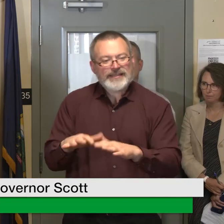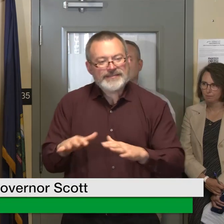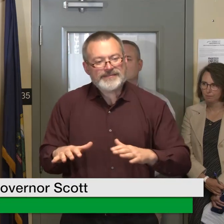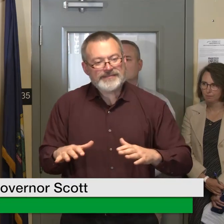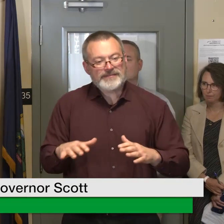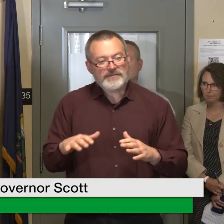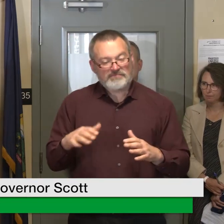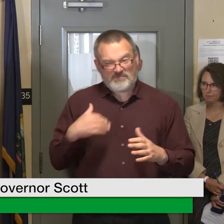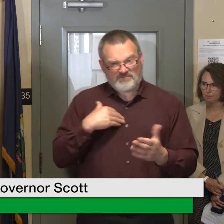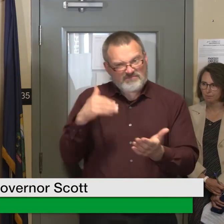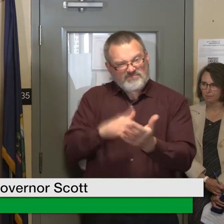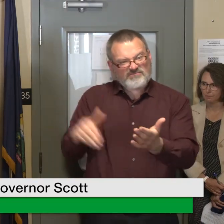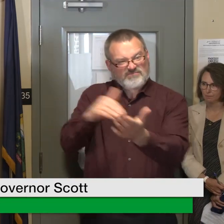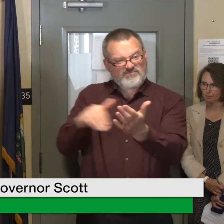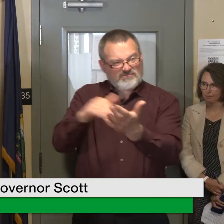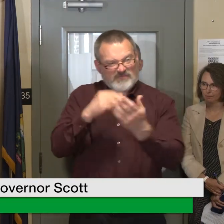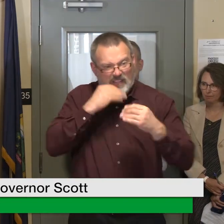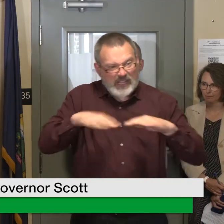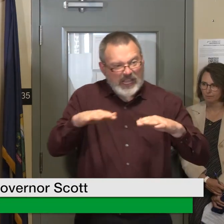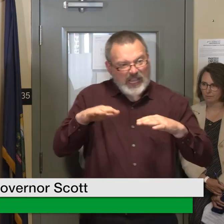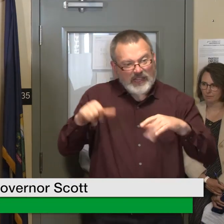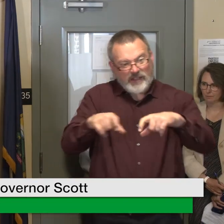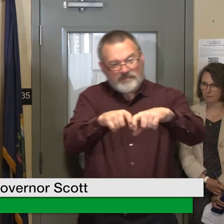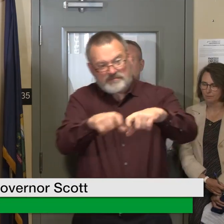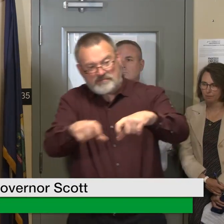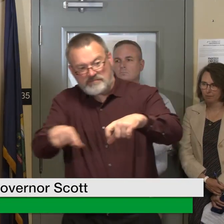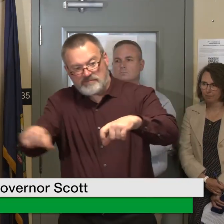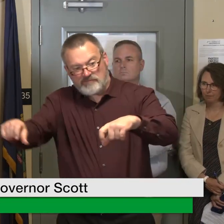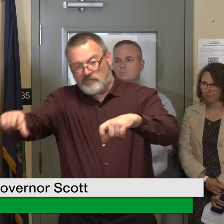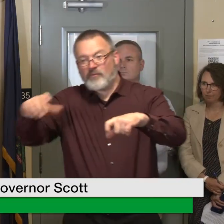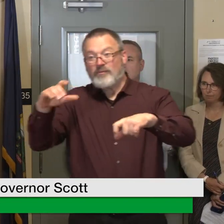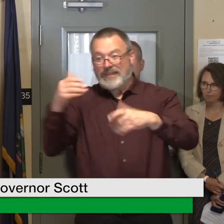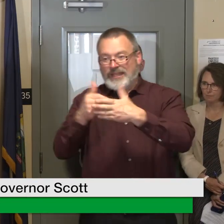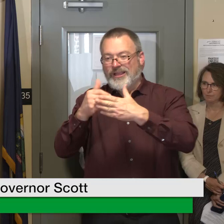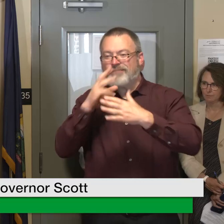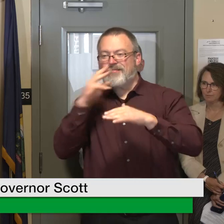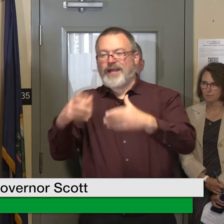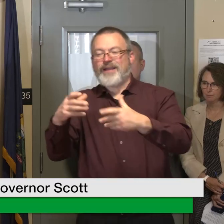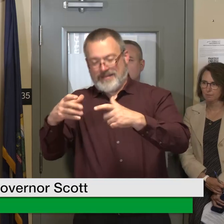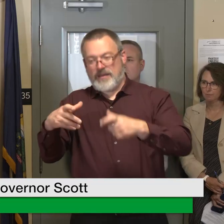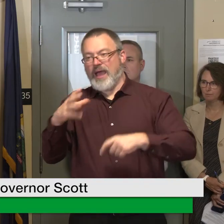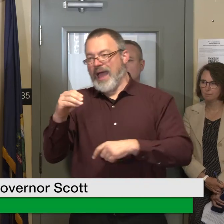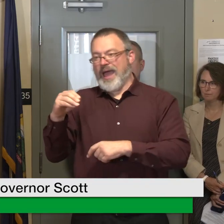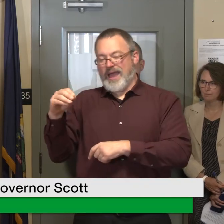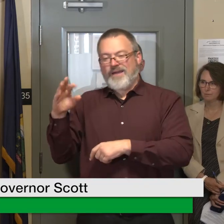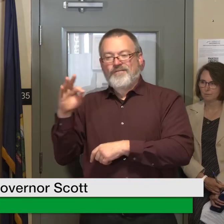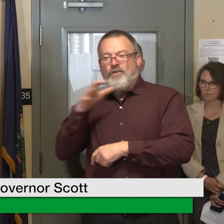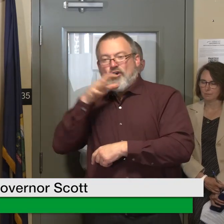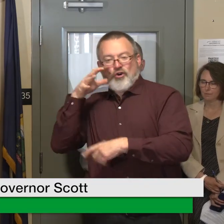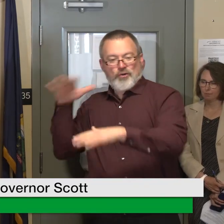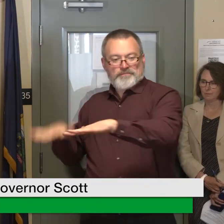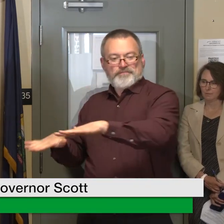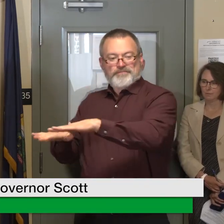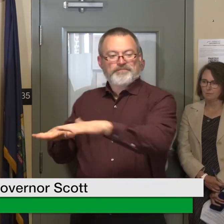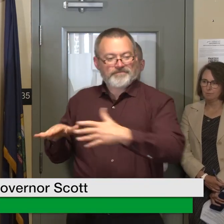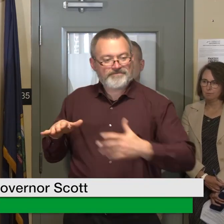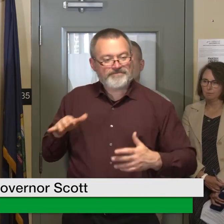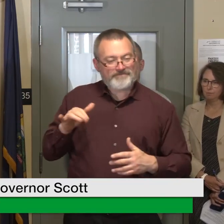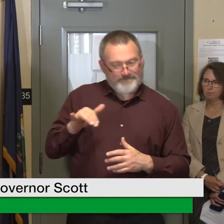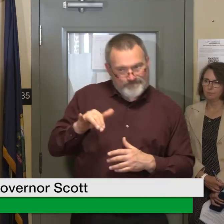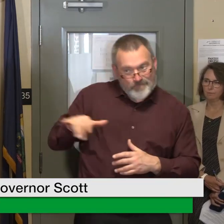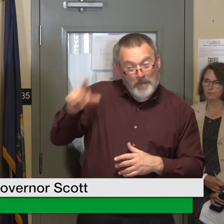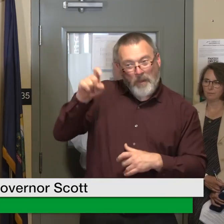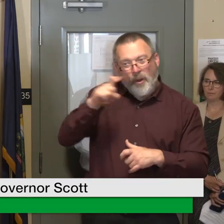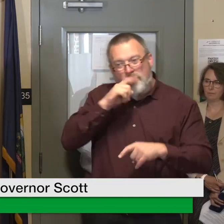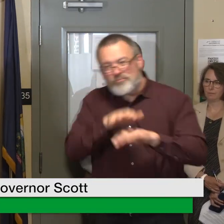farmland purchased by Fish and Wildlife using these federal dollars, with the wetlands actively being restored